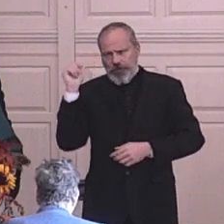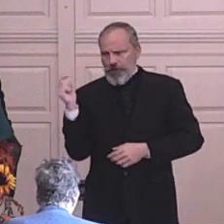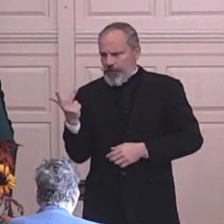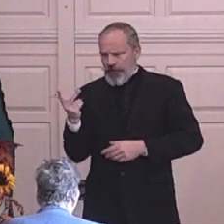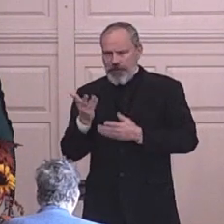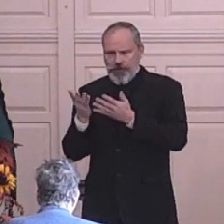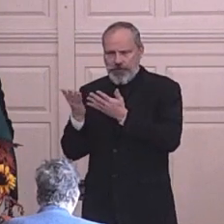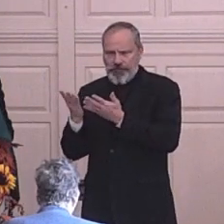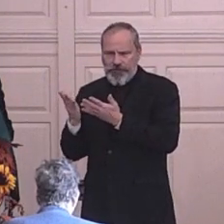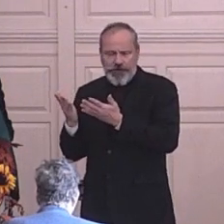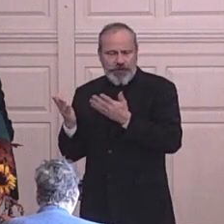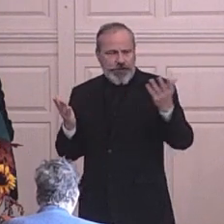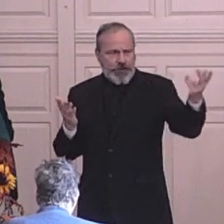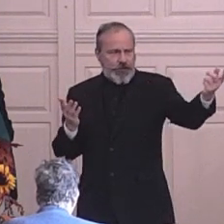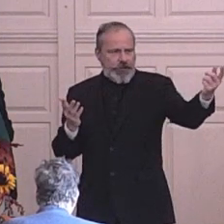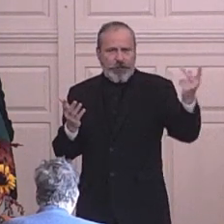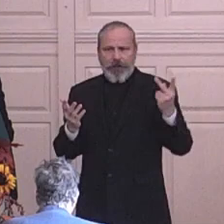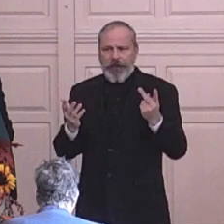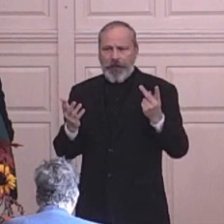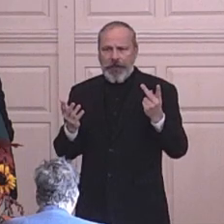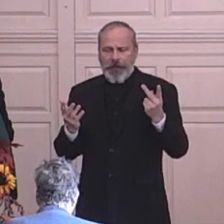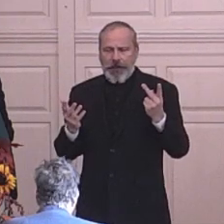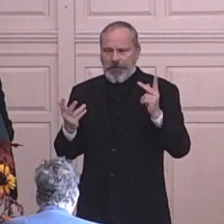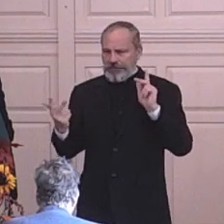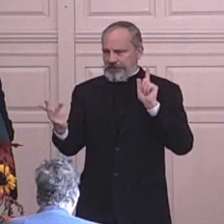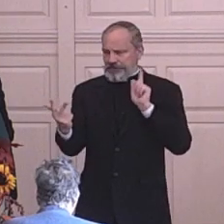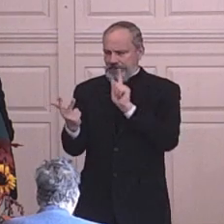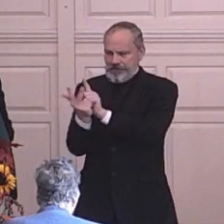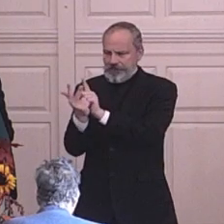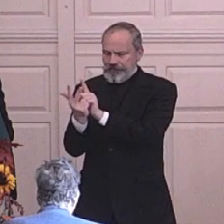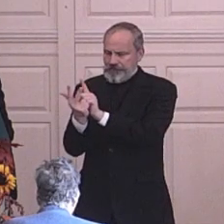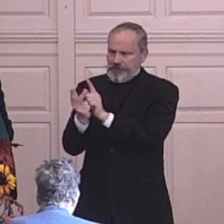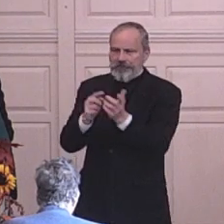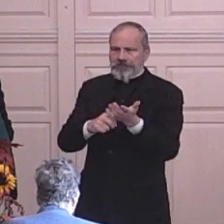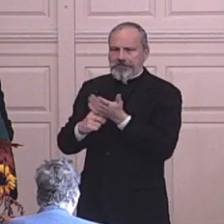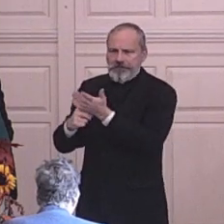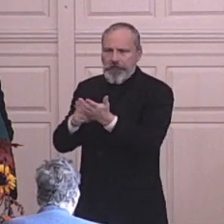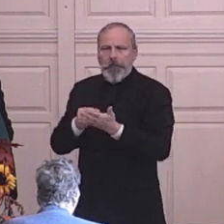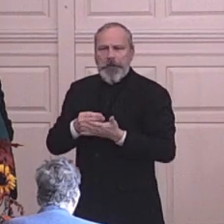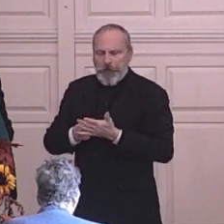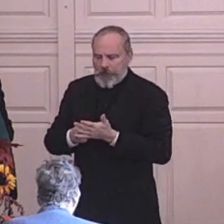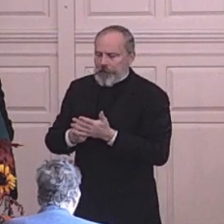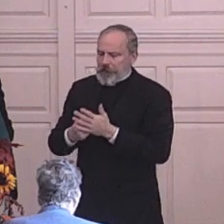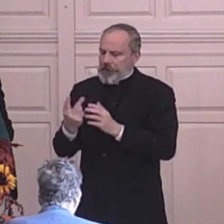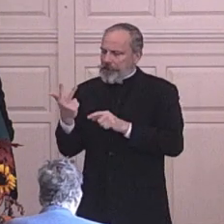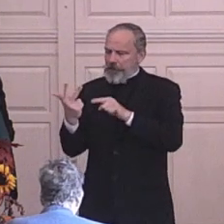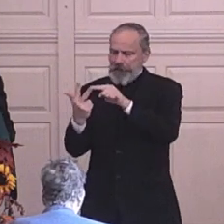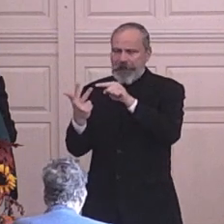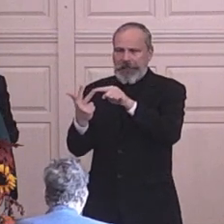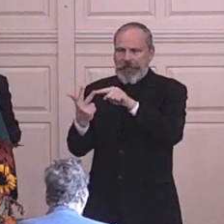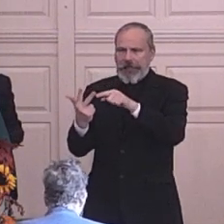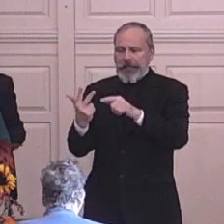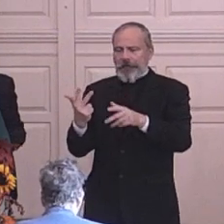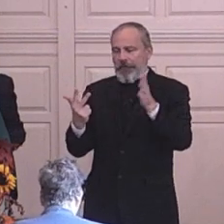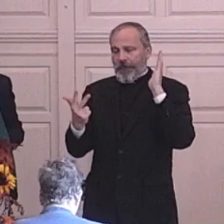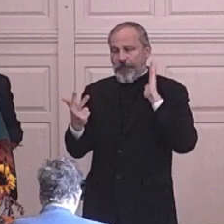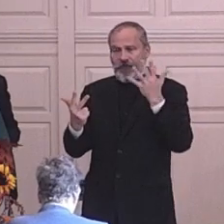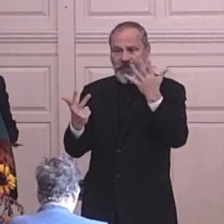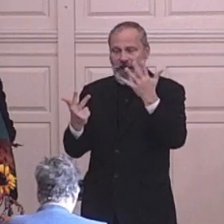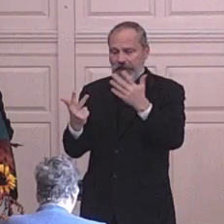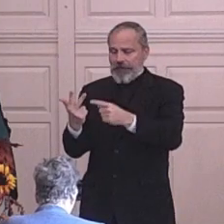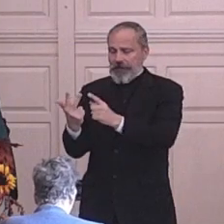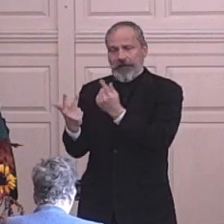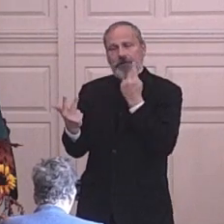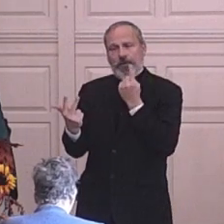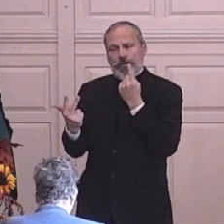came back and settled accounts with them. The one who had received 5 talents came